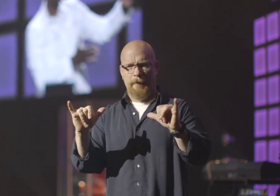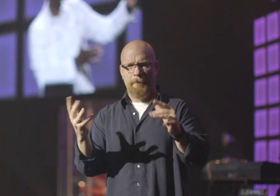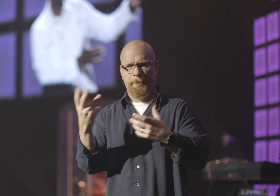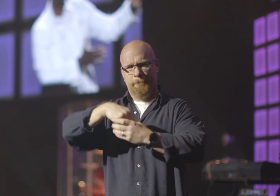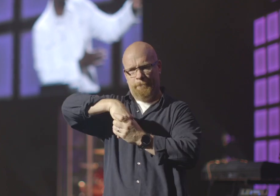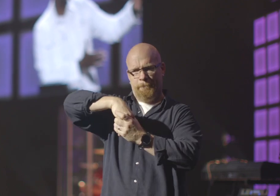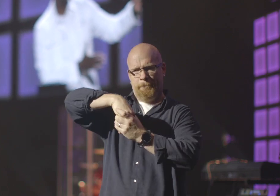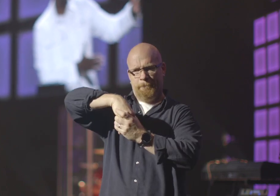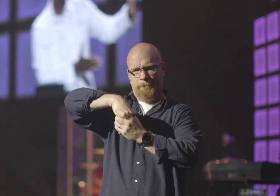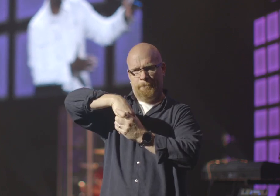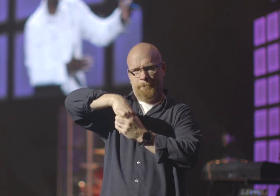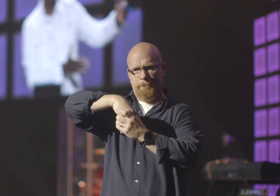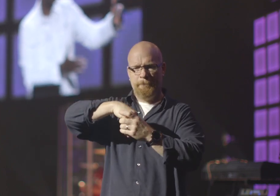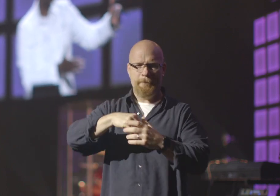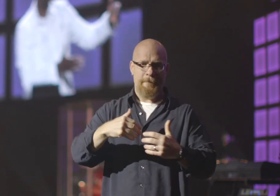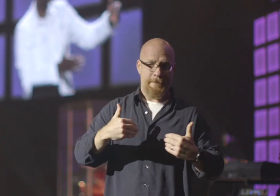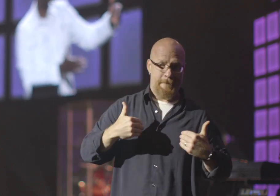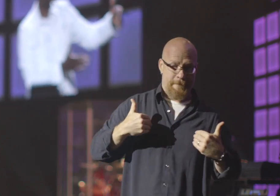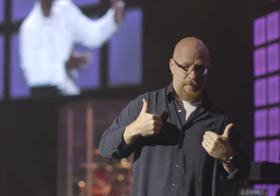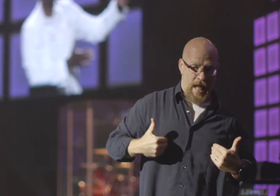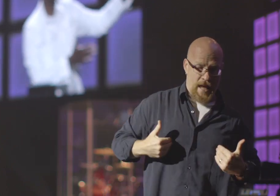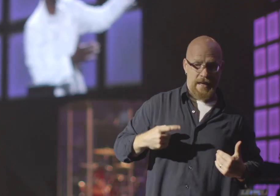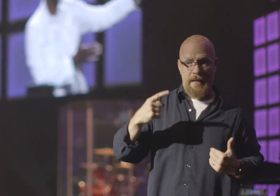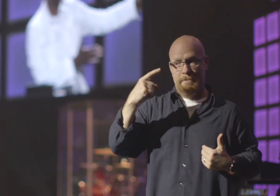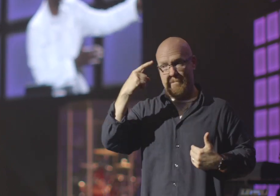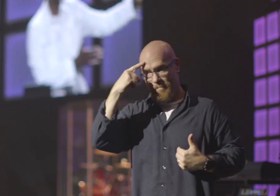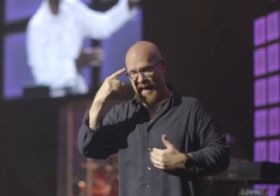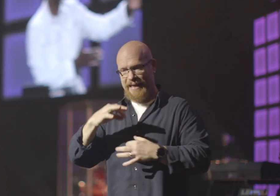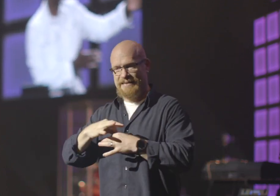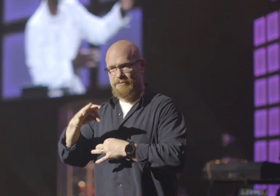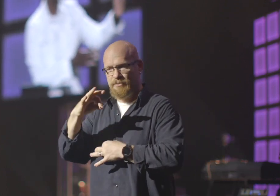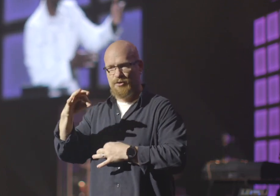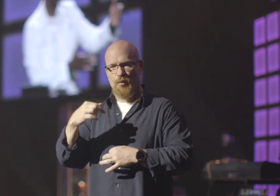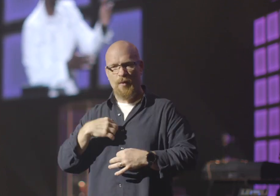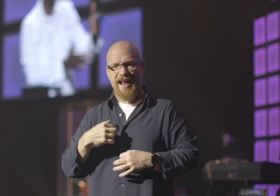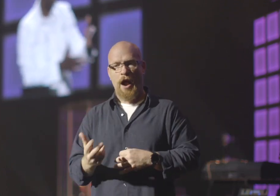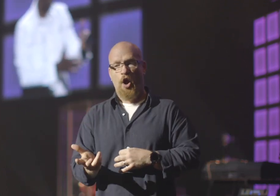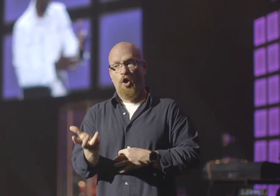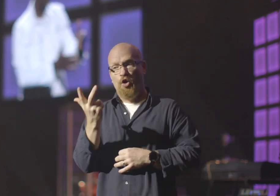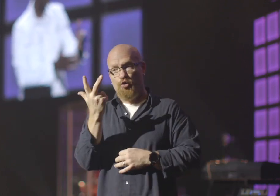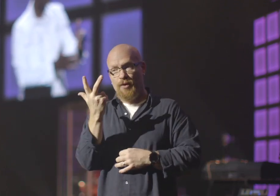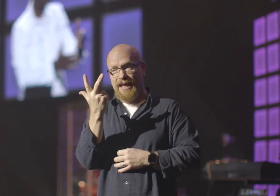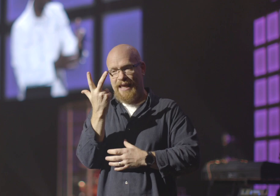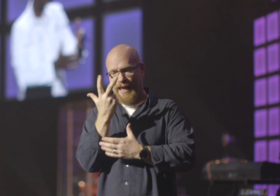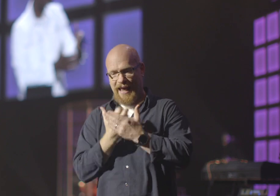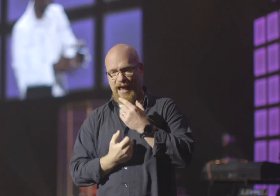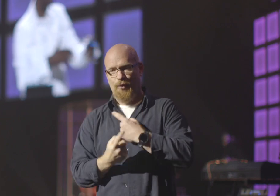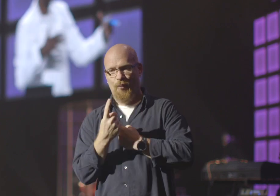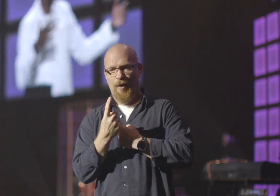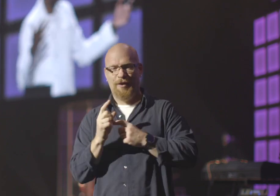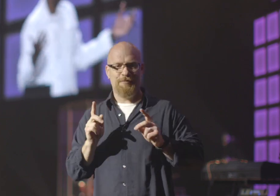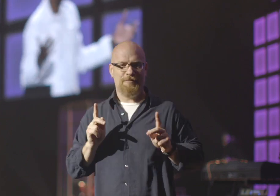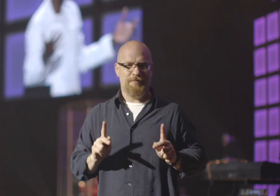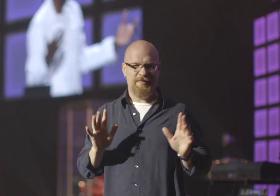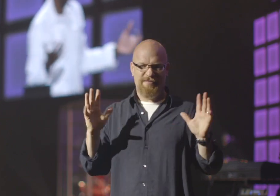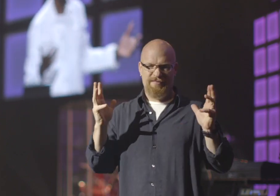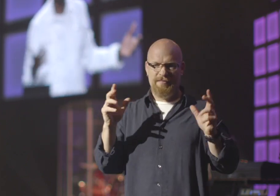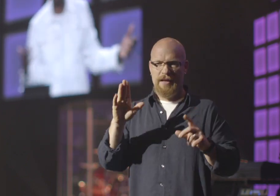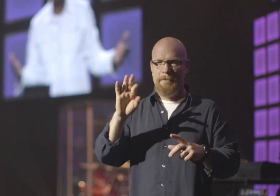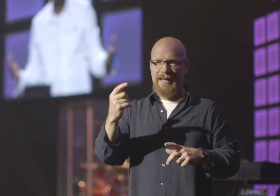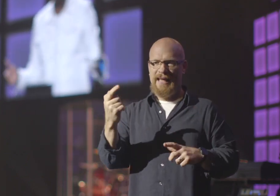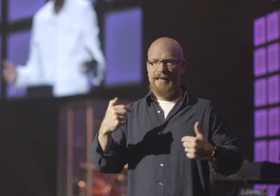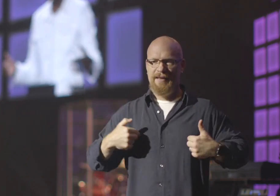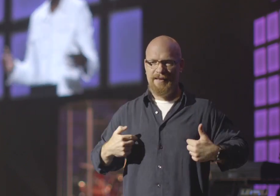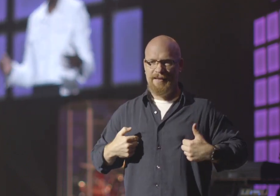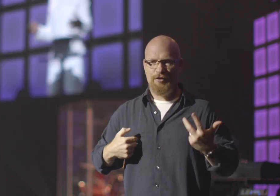it makes a statement that man is what is called a tripartite being. Meaning just that he's just made up of